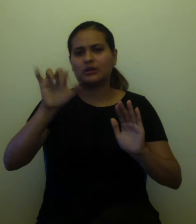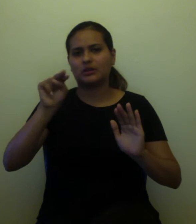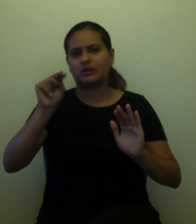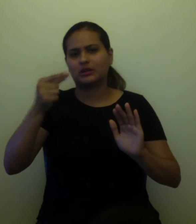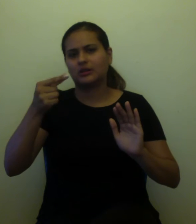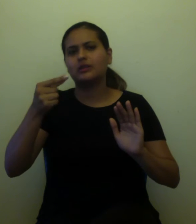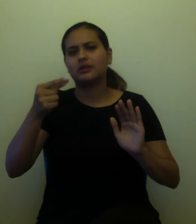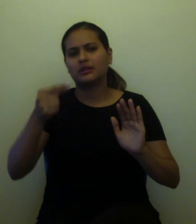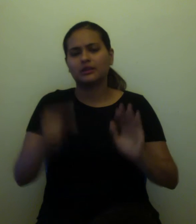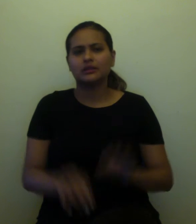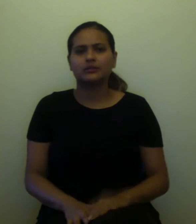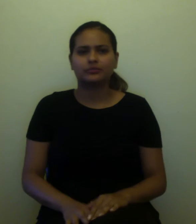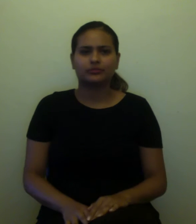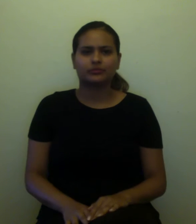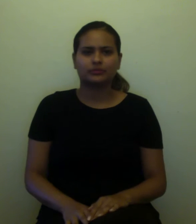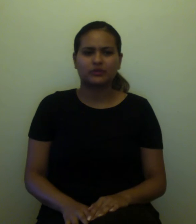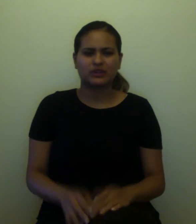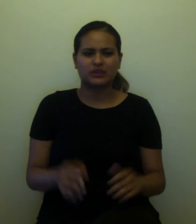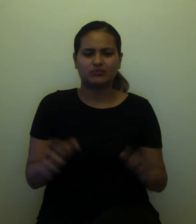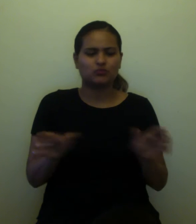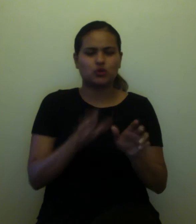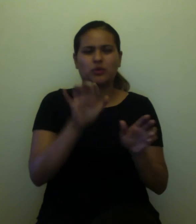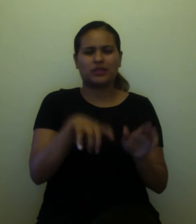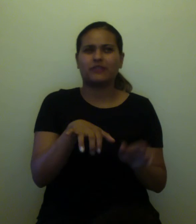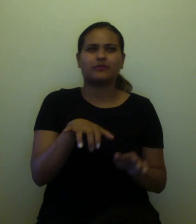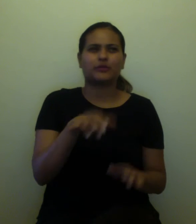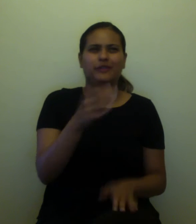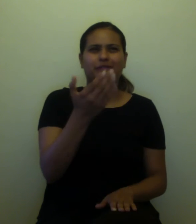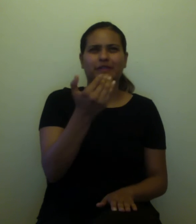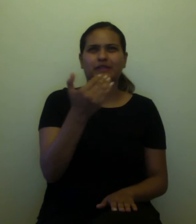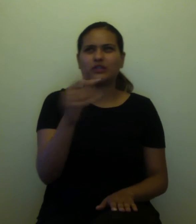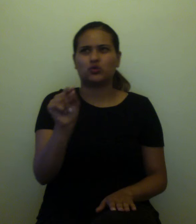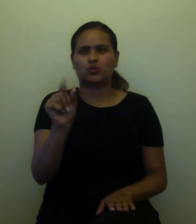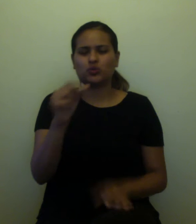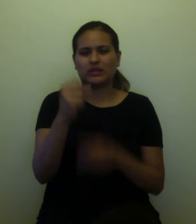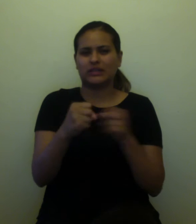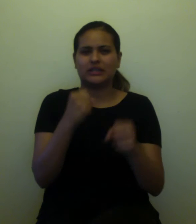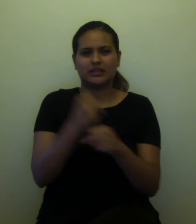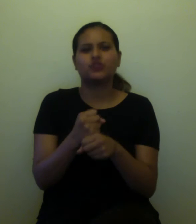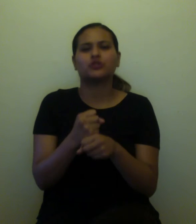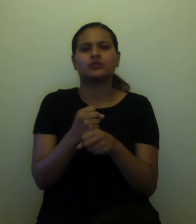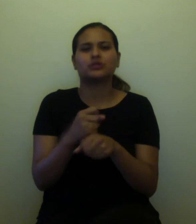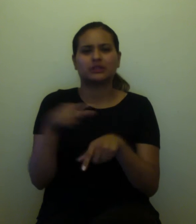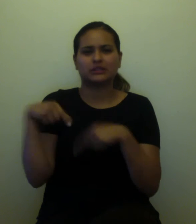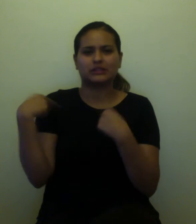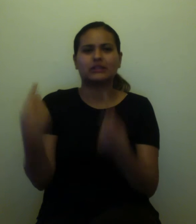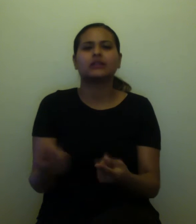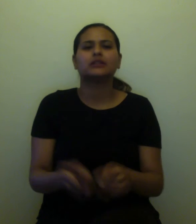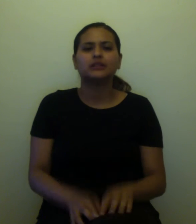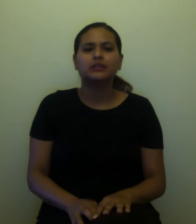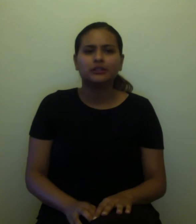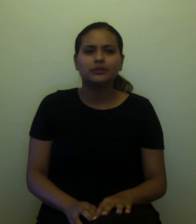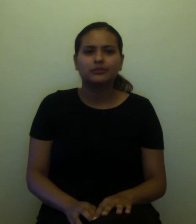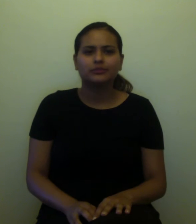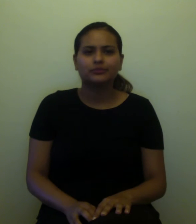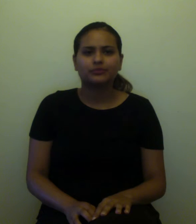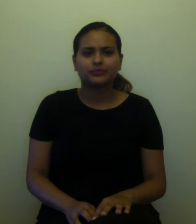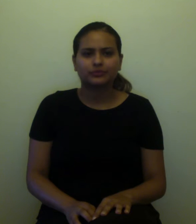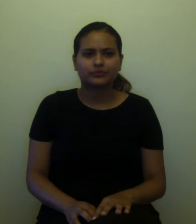now. And my conclusion, my observation from this is that any adult can learn a second language to fluency inside 6